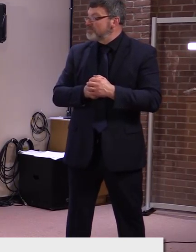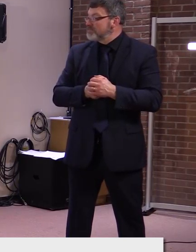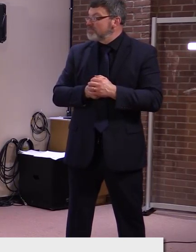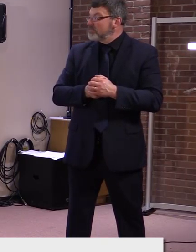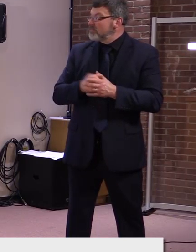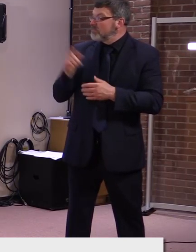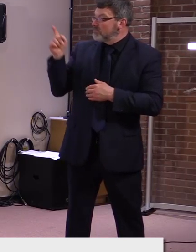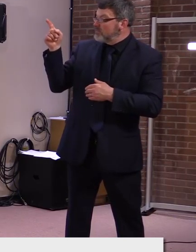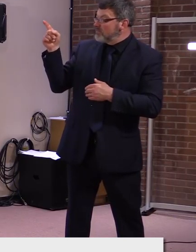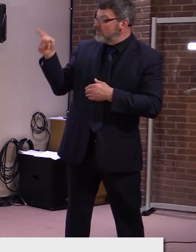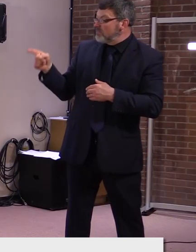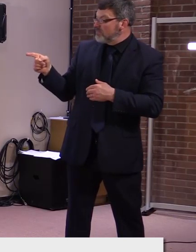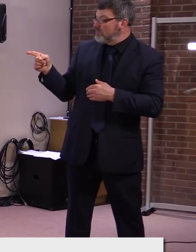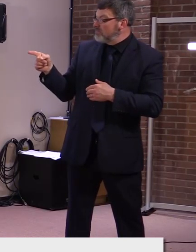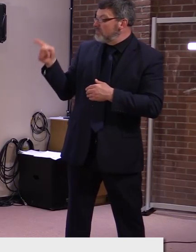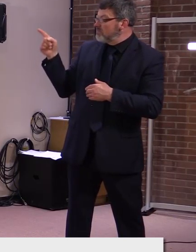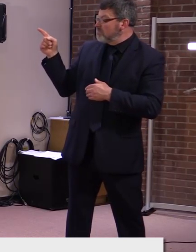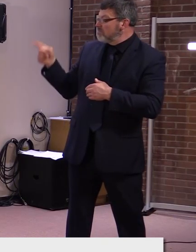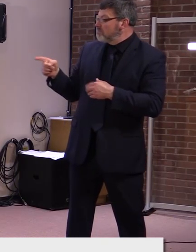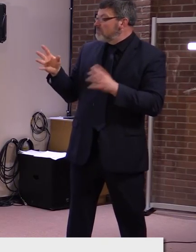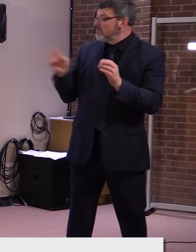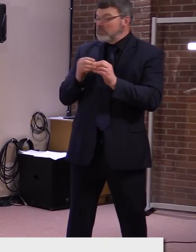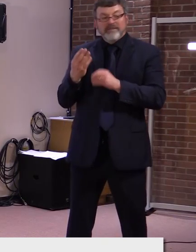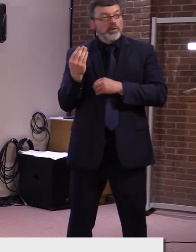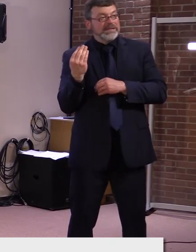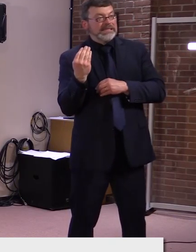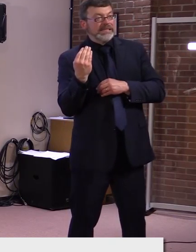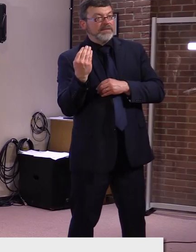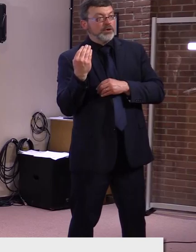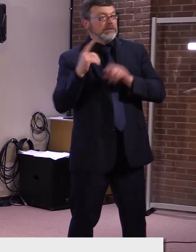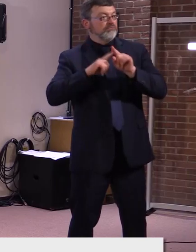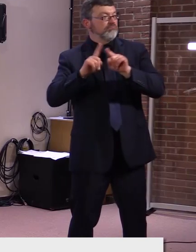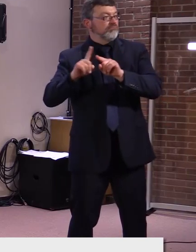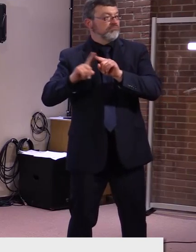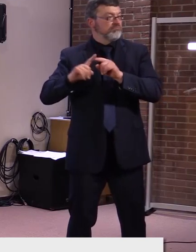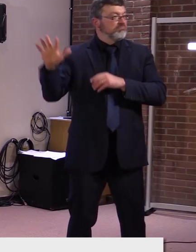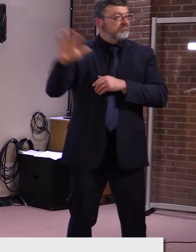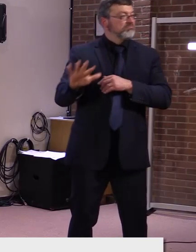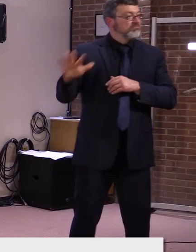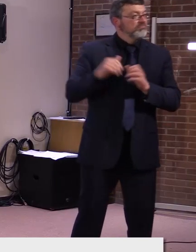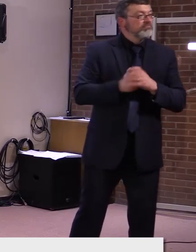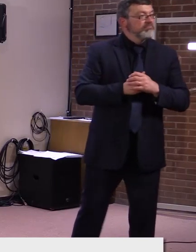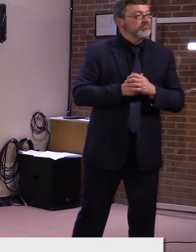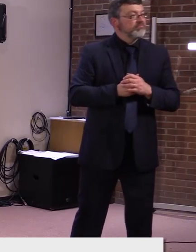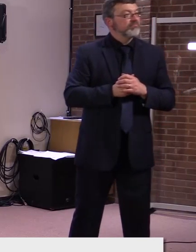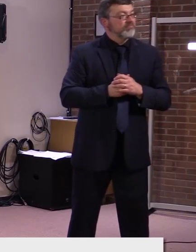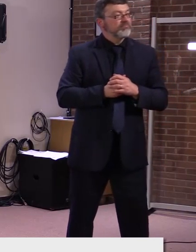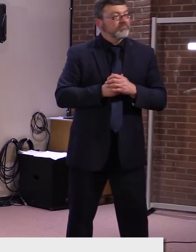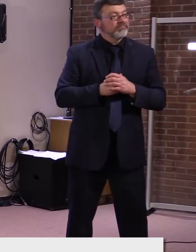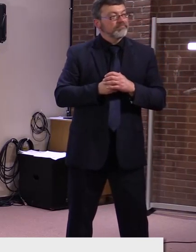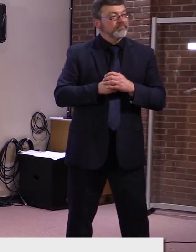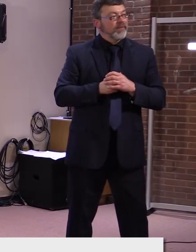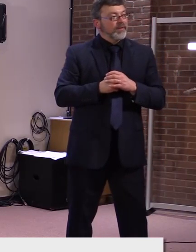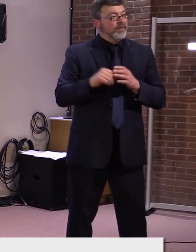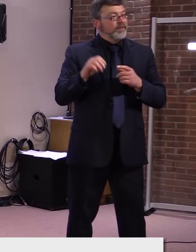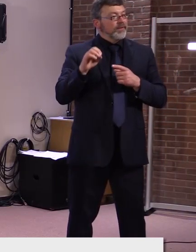Barbecue in New Haven, Twin Union School, Plainsville, Enosburg Public